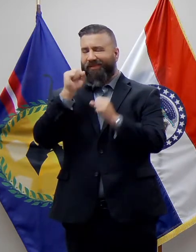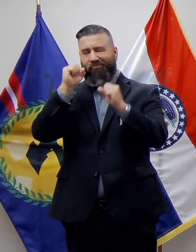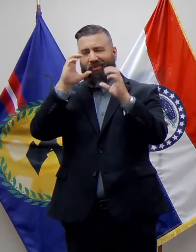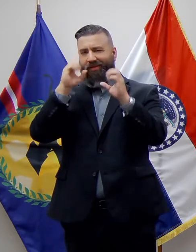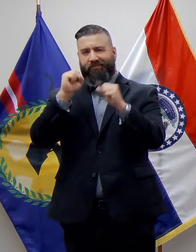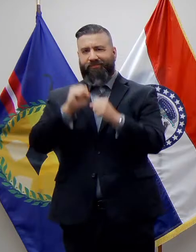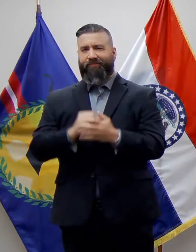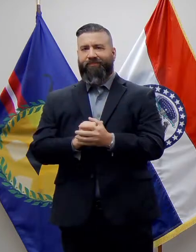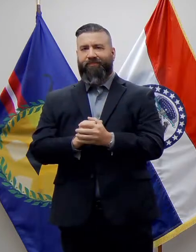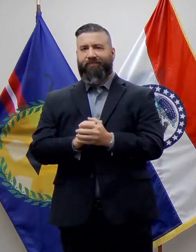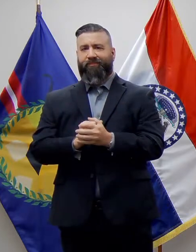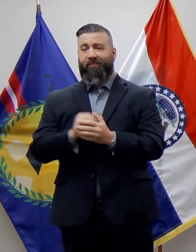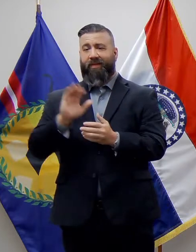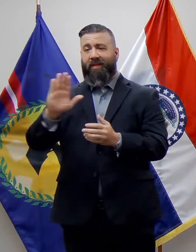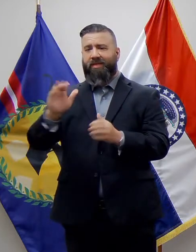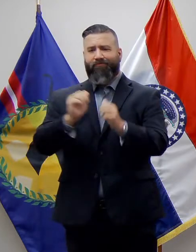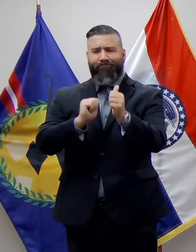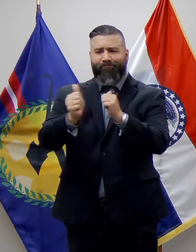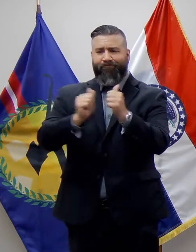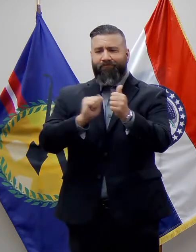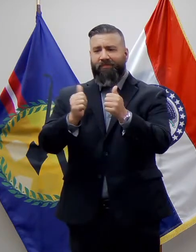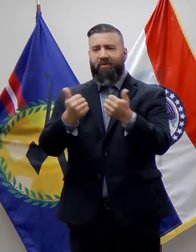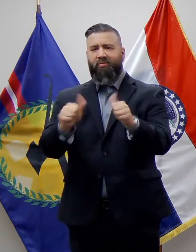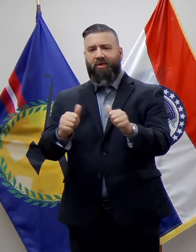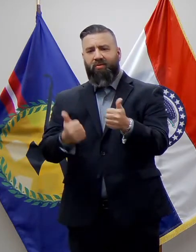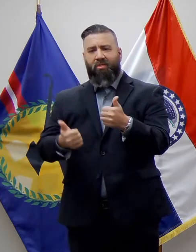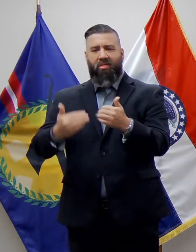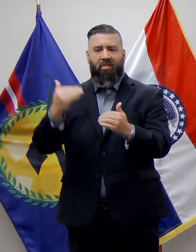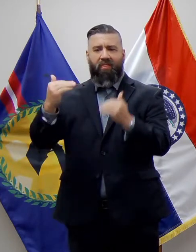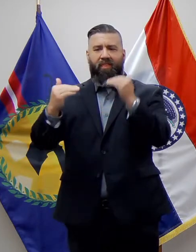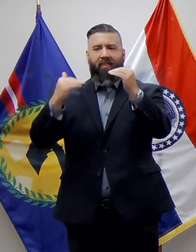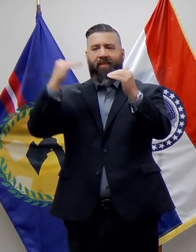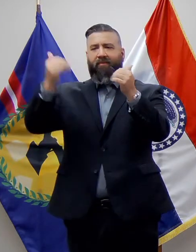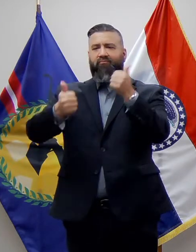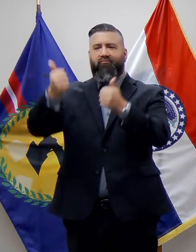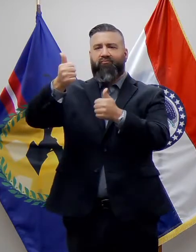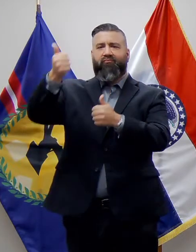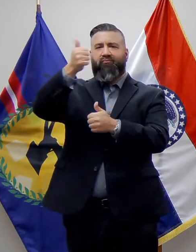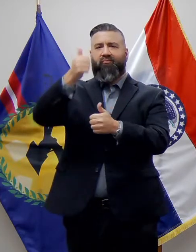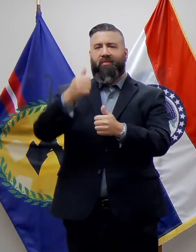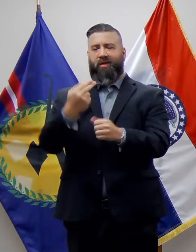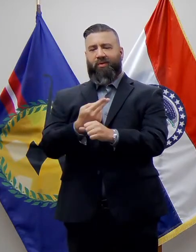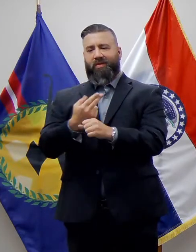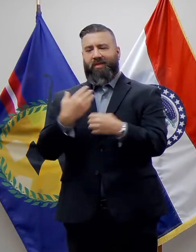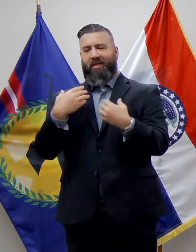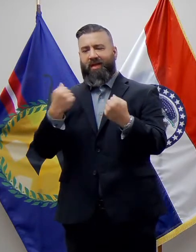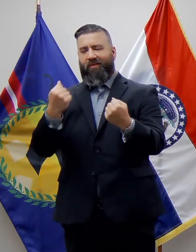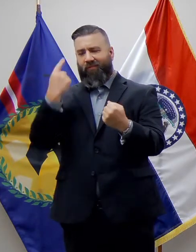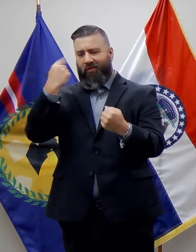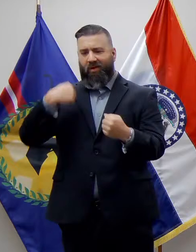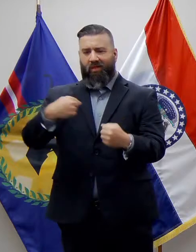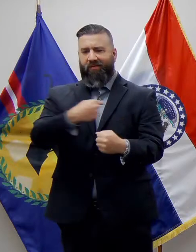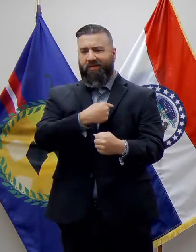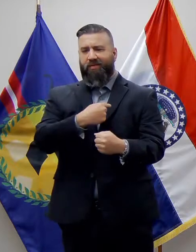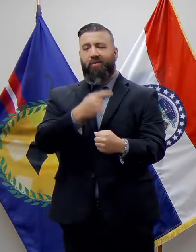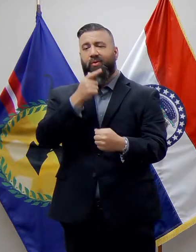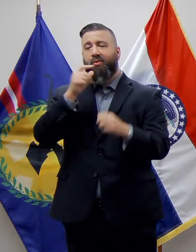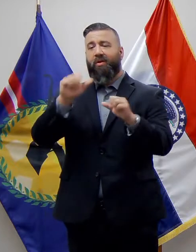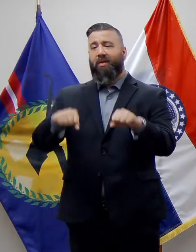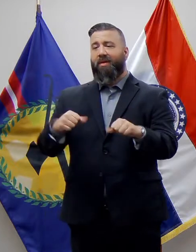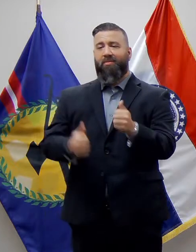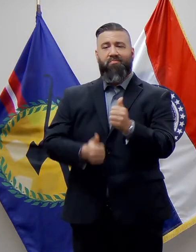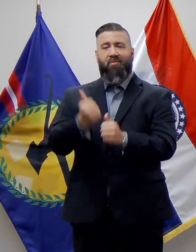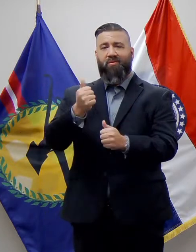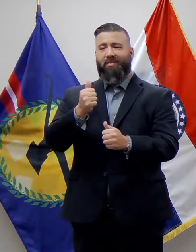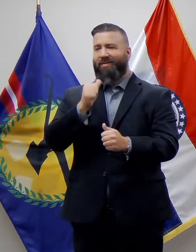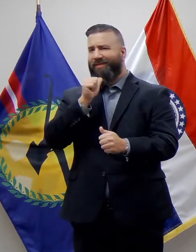his campaign for higher office are using the health of all of us in the game of who can be the most irresponsible to ensure the